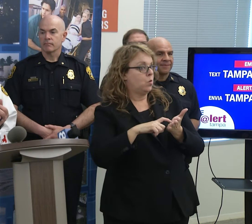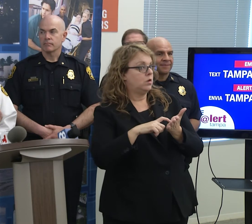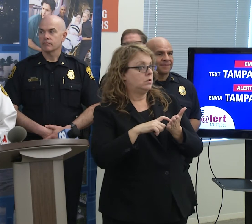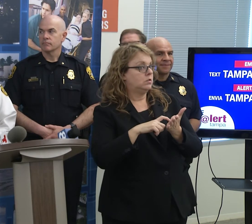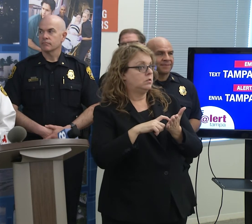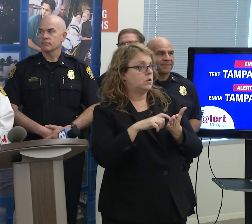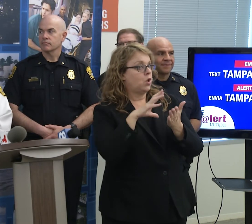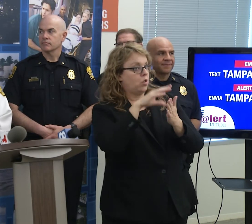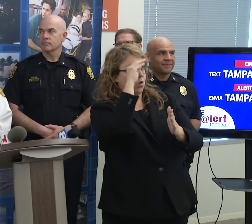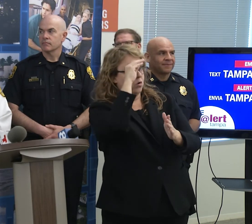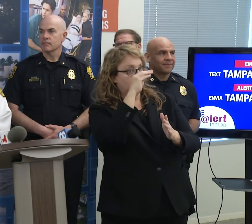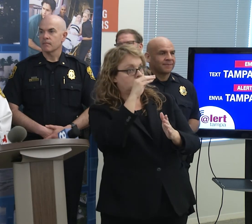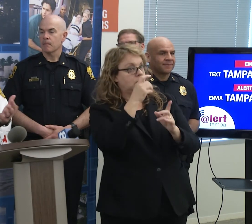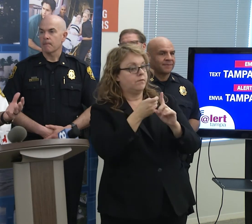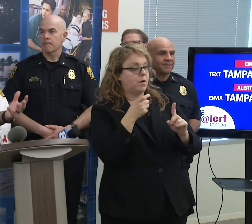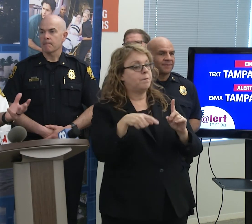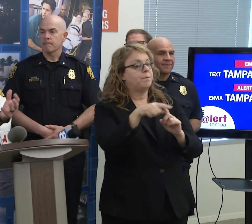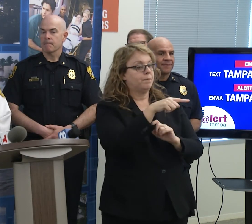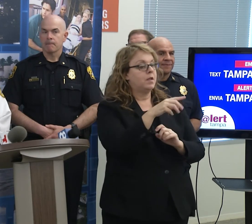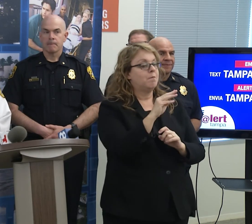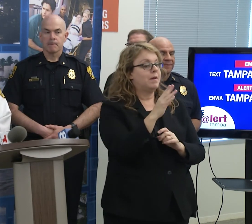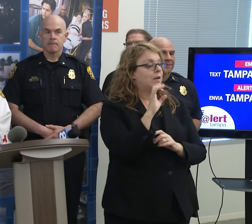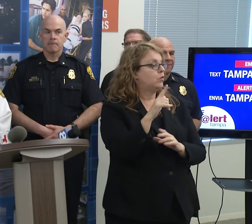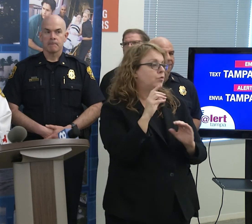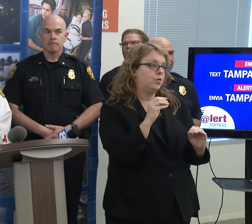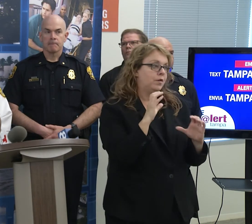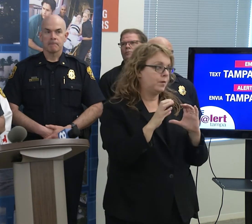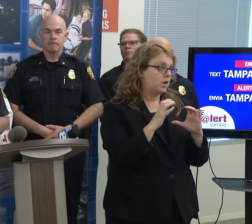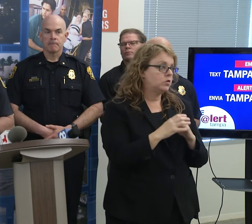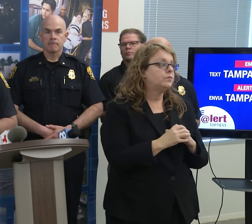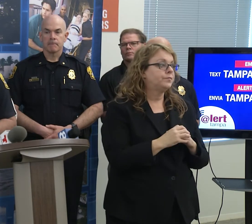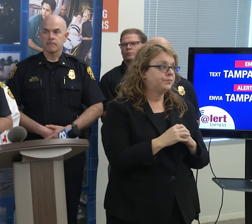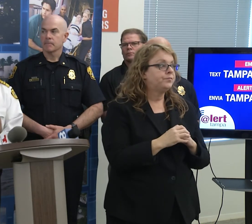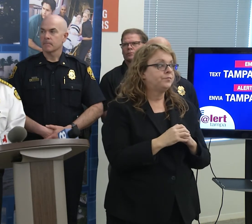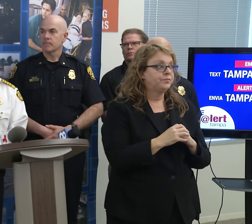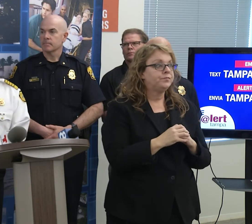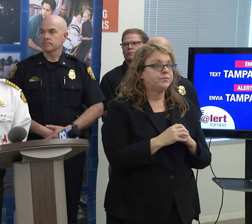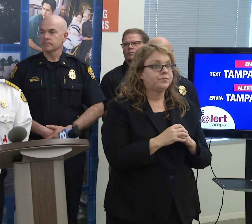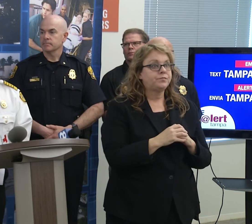took out of Michael up north, was they had no way of communicating.